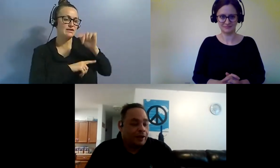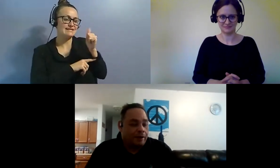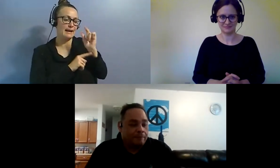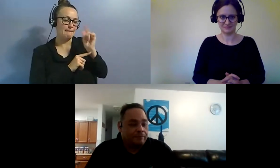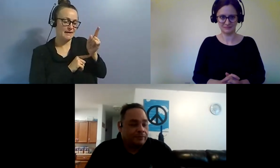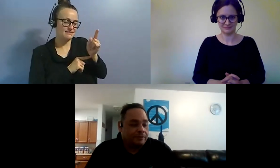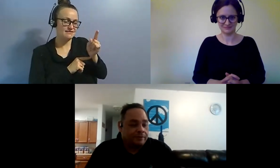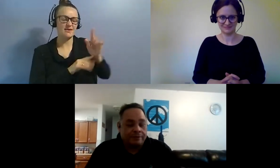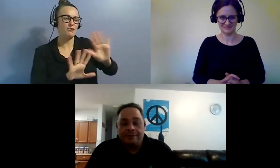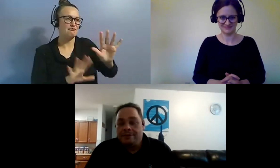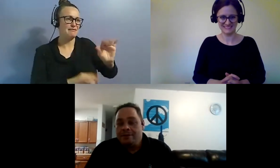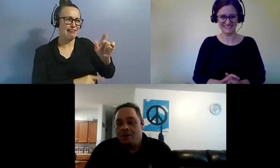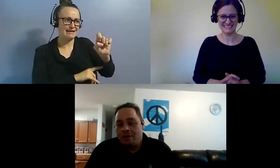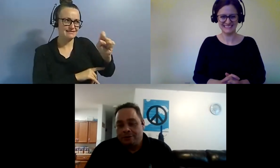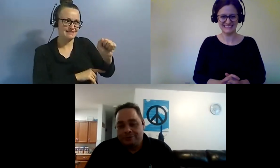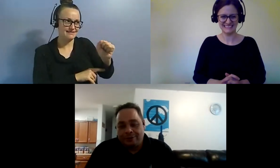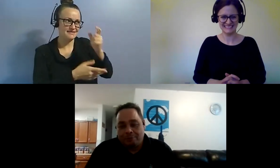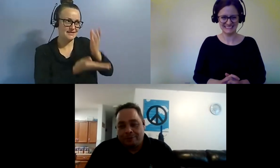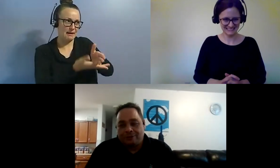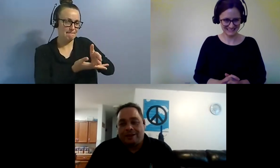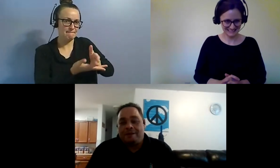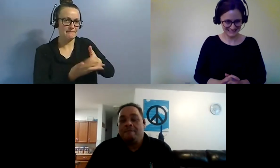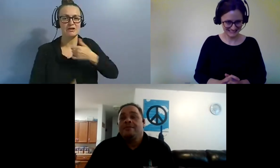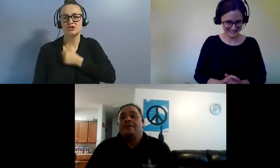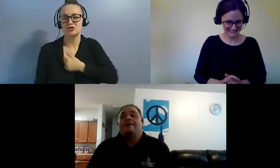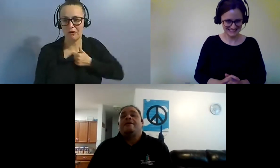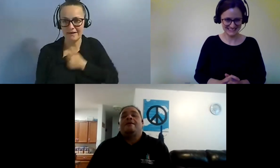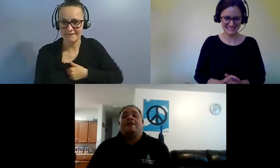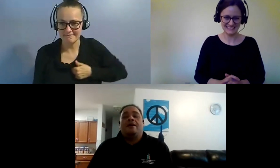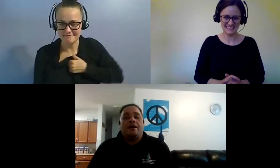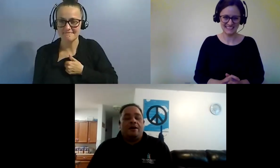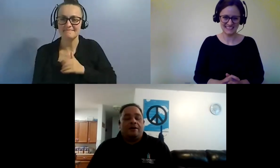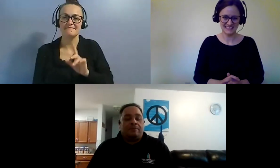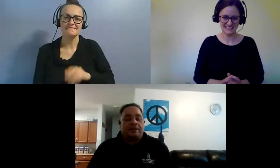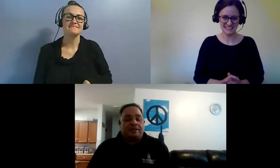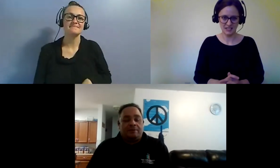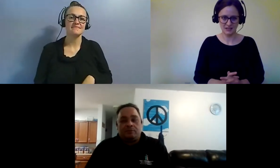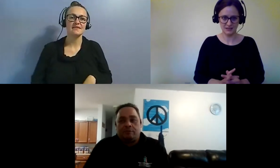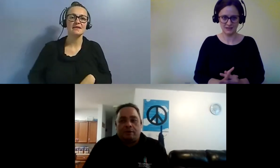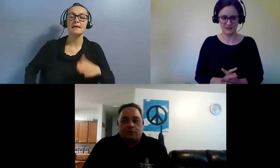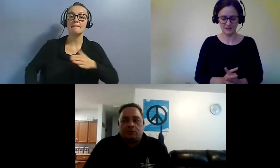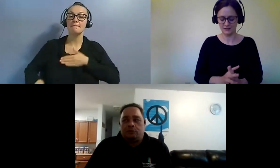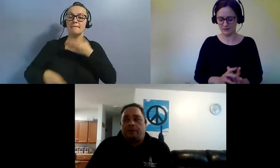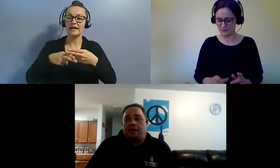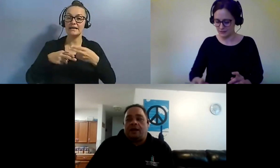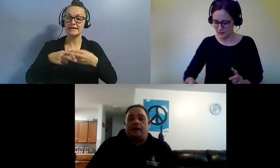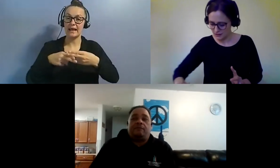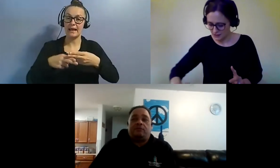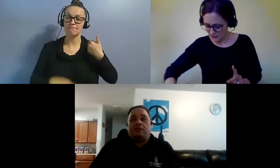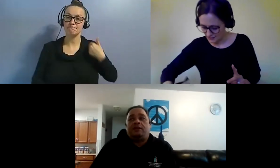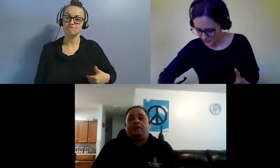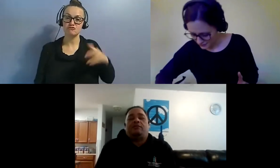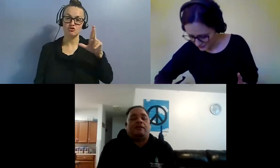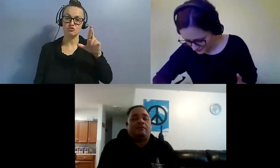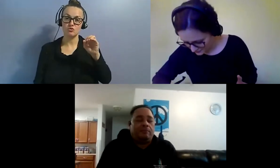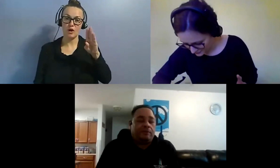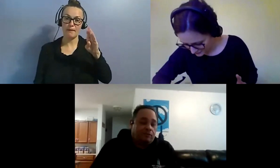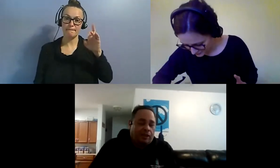Alexa, stop. Sorry about that. My name is Robert Shuemak. I am